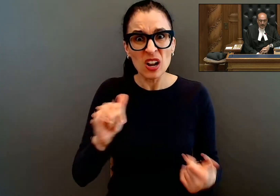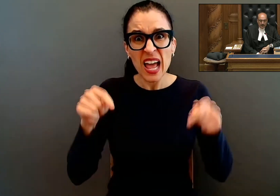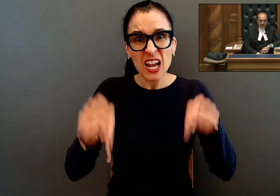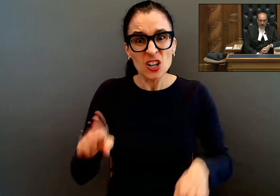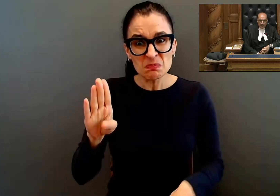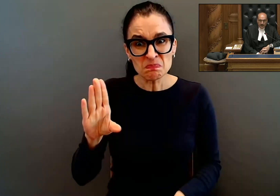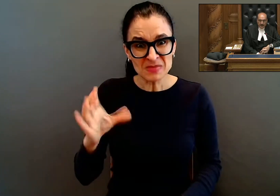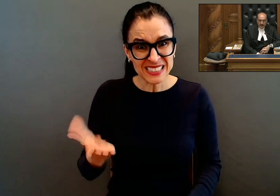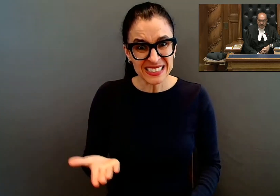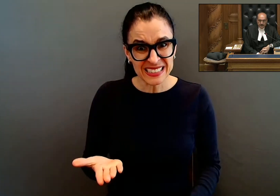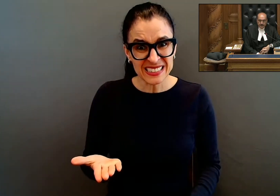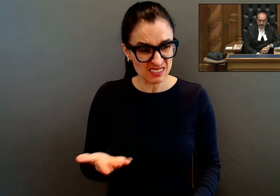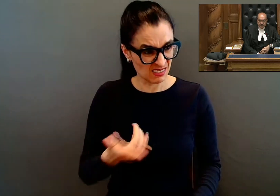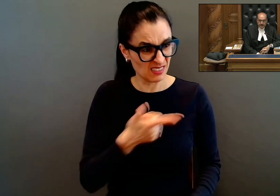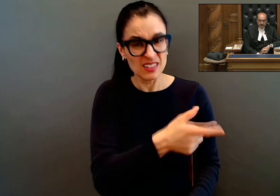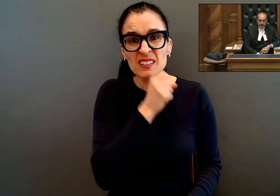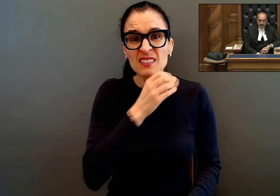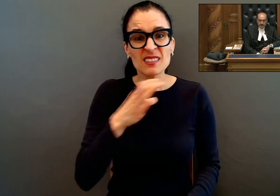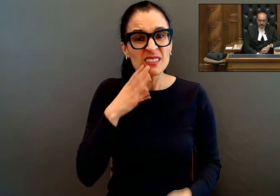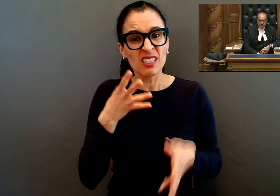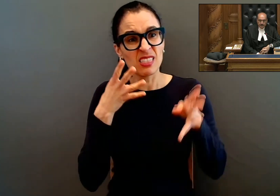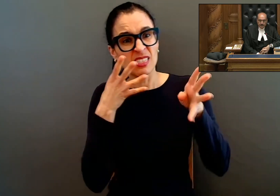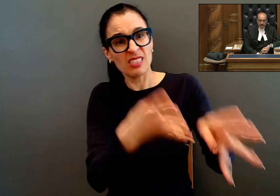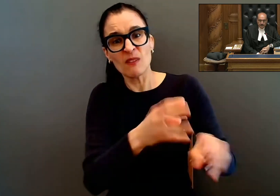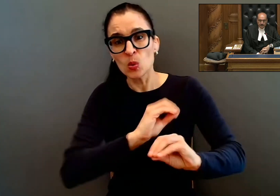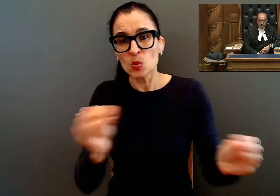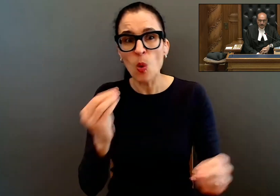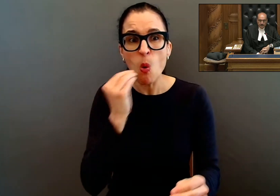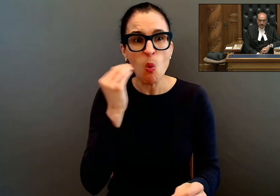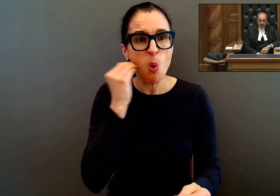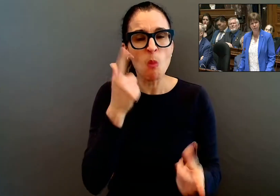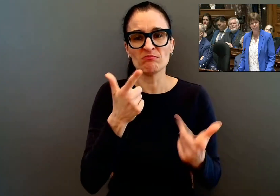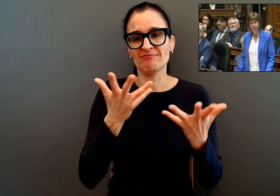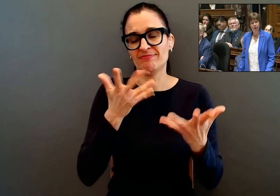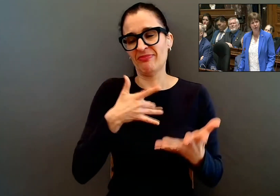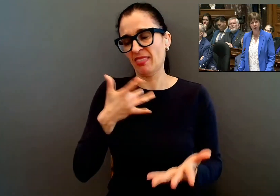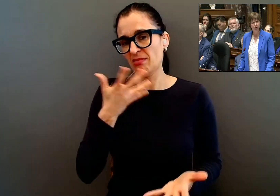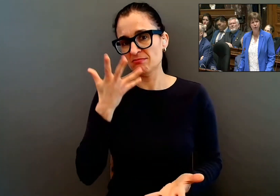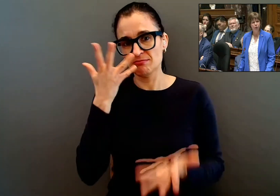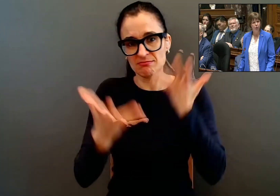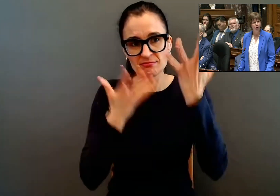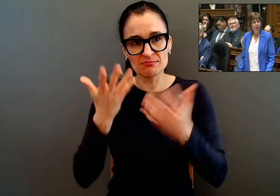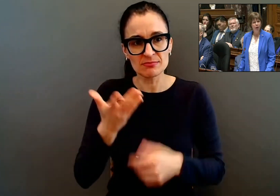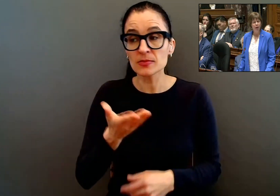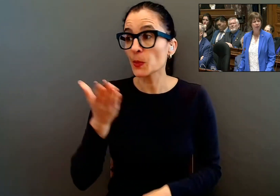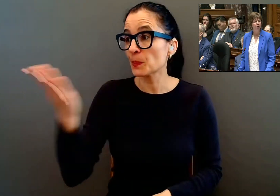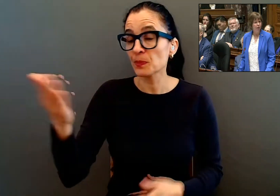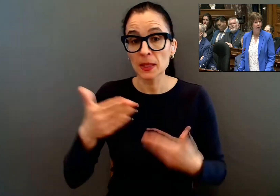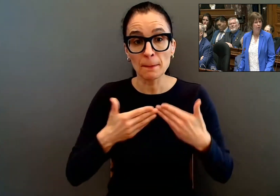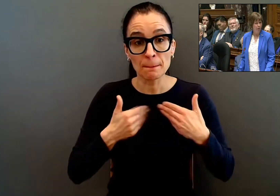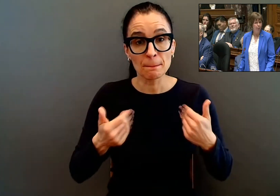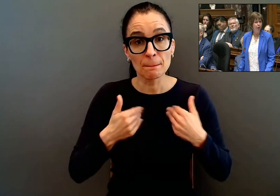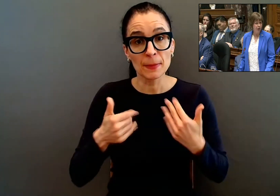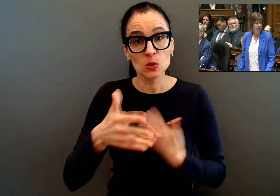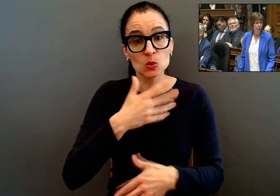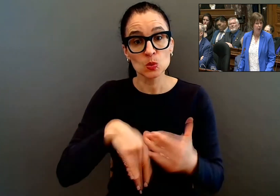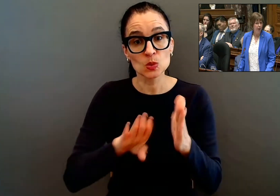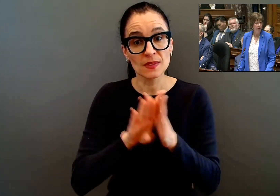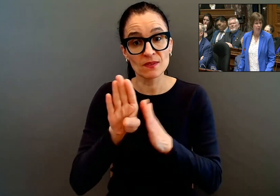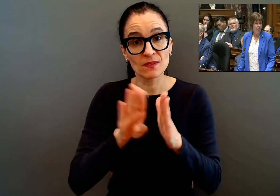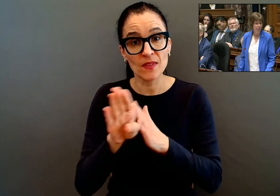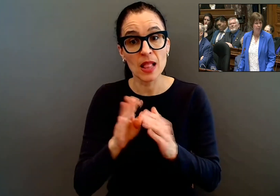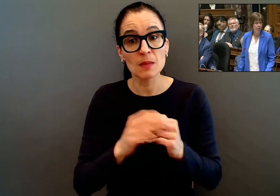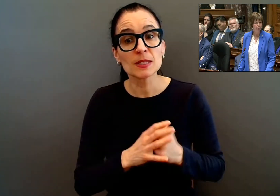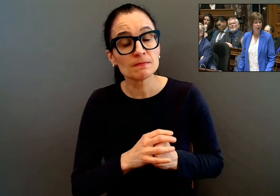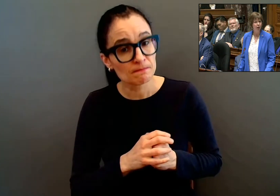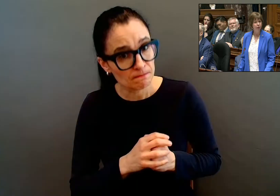Minister of Social Development. Thank you, Mr. Speaker. That sounds like a very hard story, and I would appreciate working